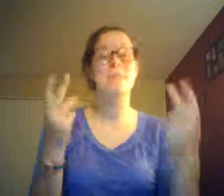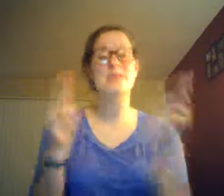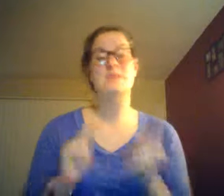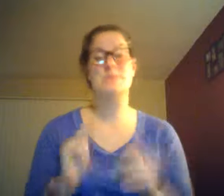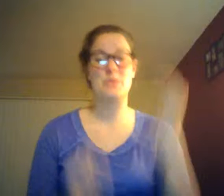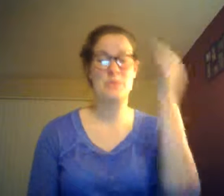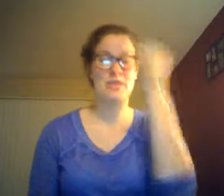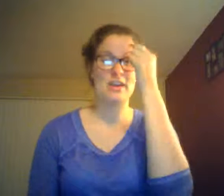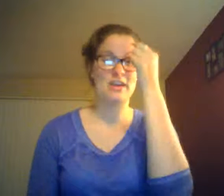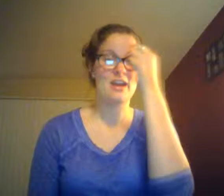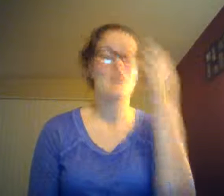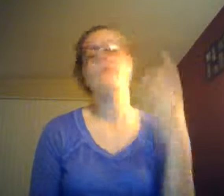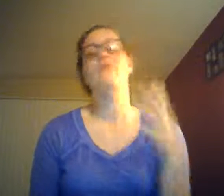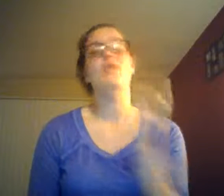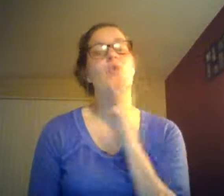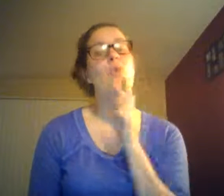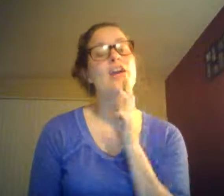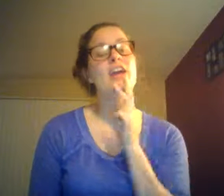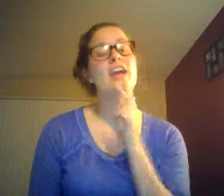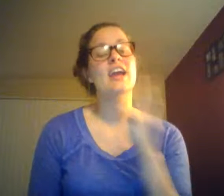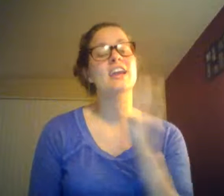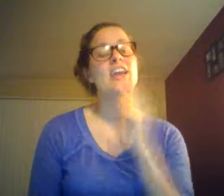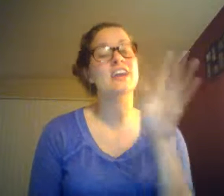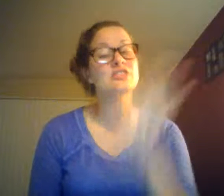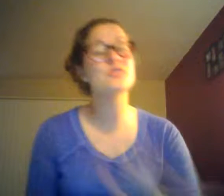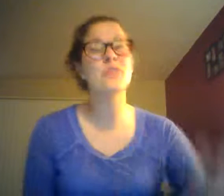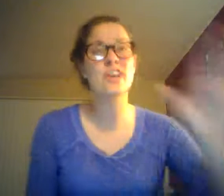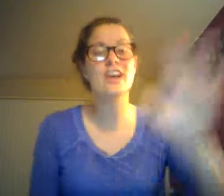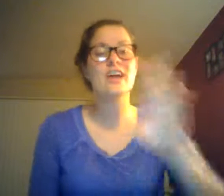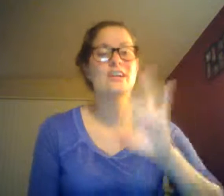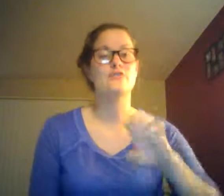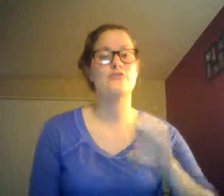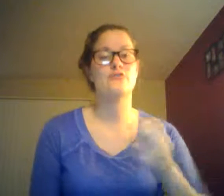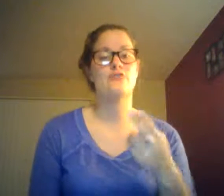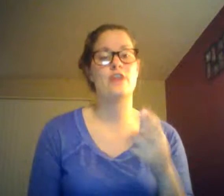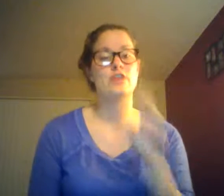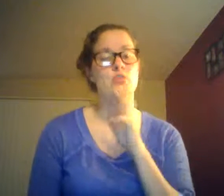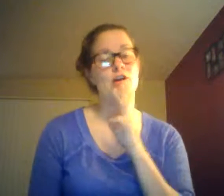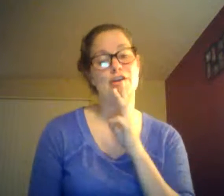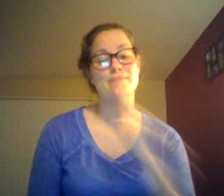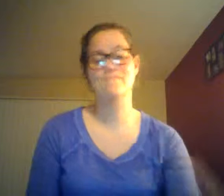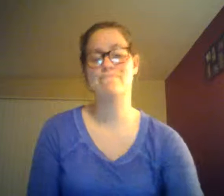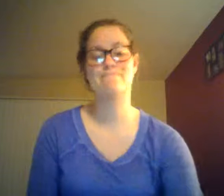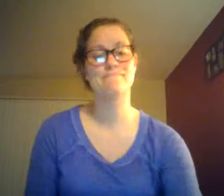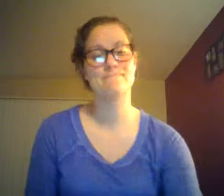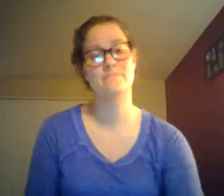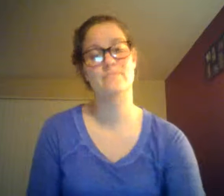Many people think that the water in an estuary is fresh water.